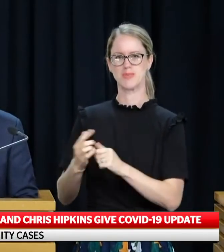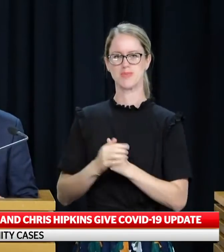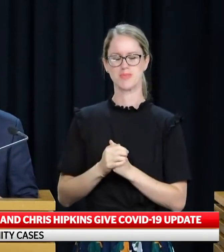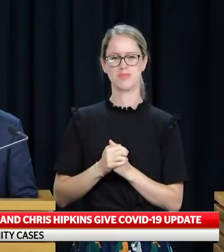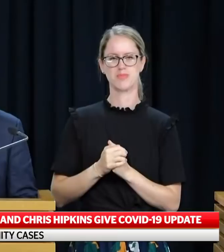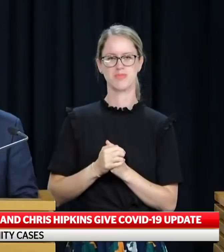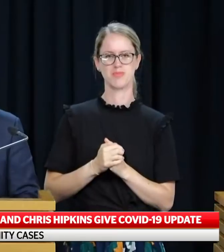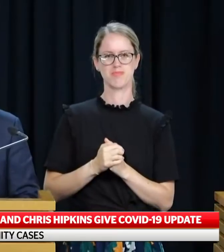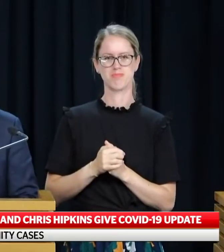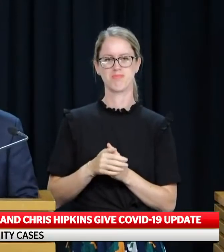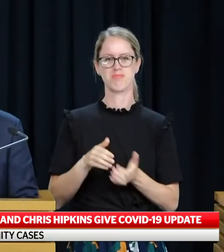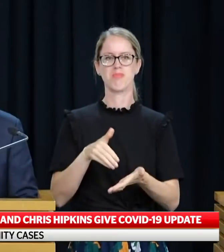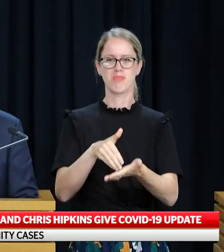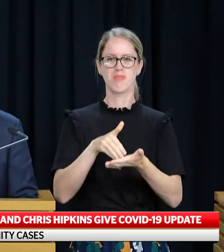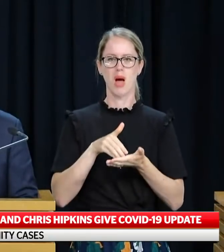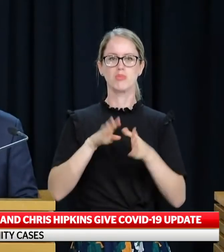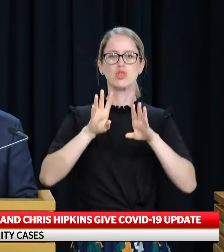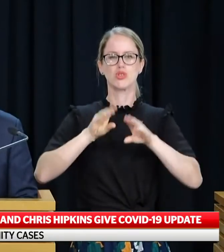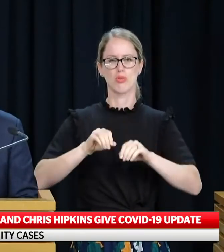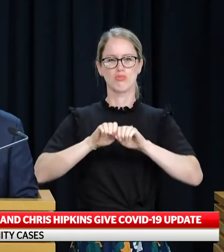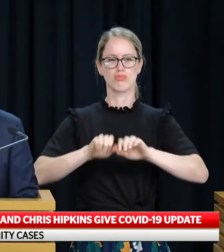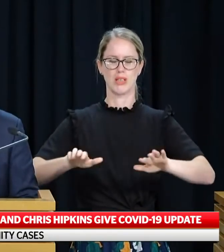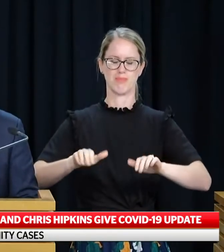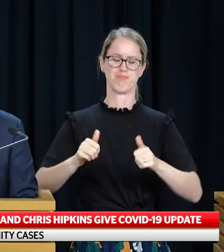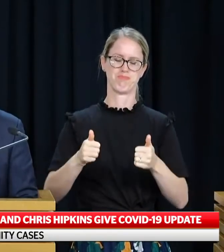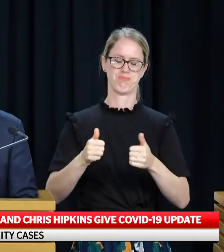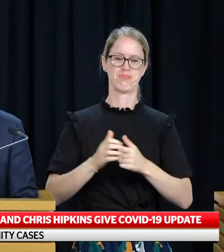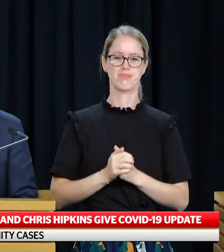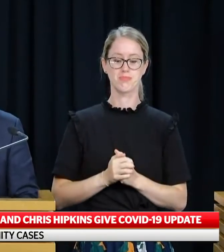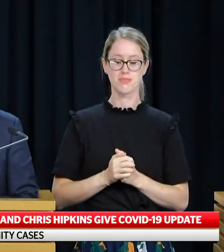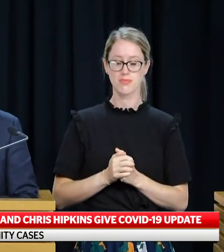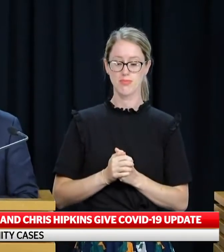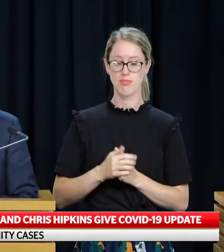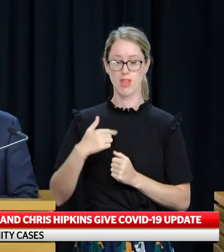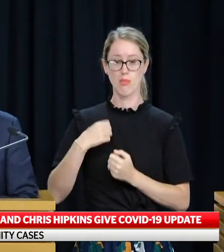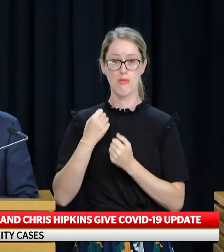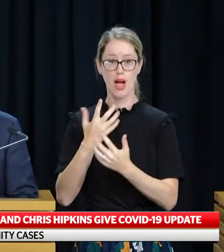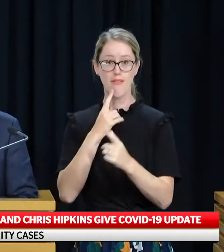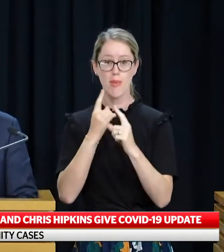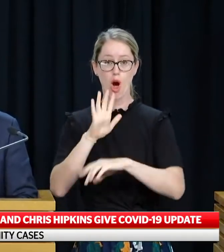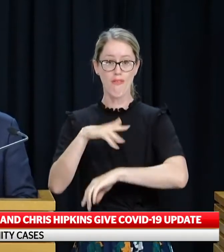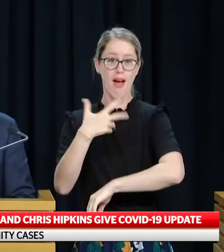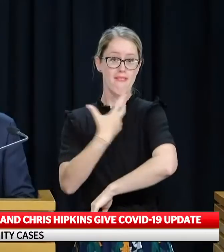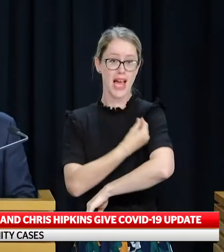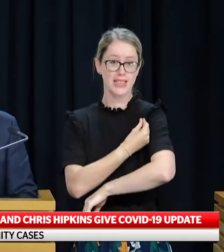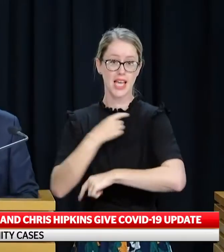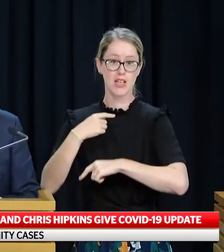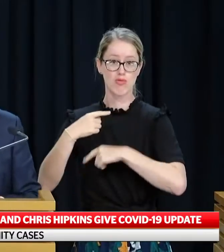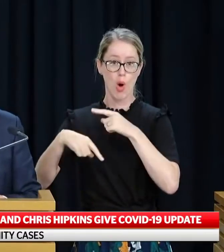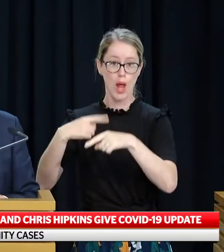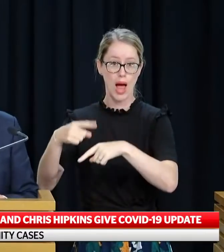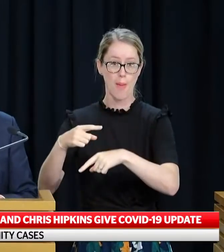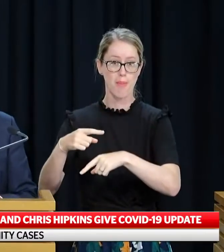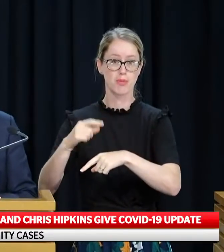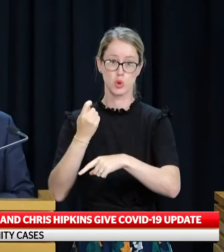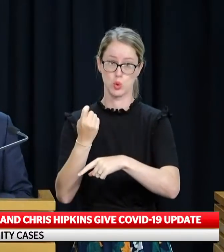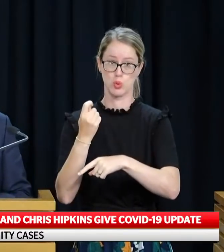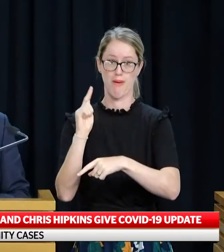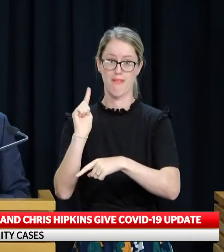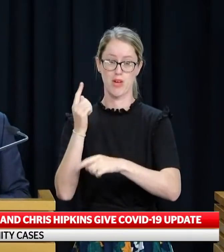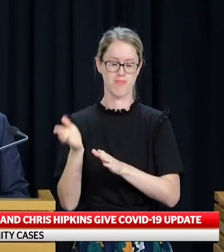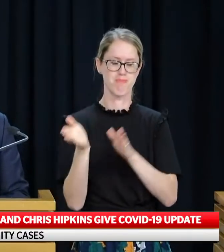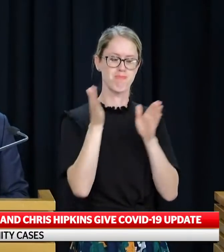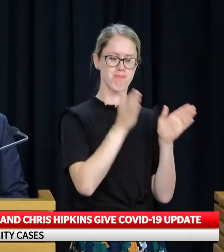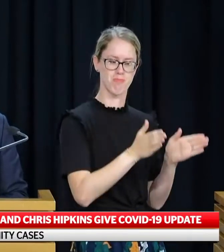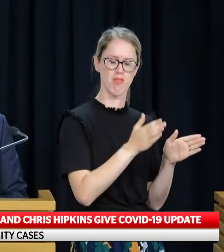it certainly helps in our overall response. So I'll give you an update on vaccine rollout shortly, but first I'll hand over to the